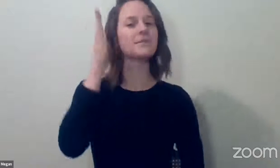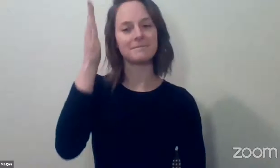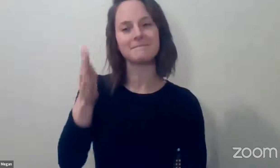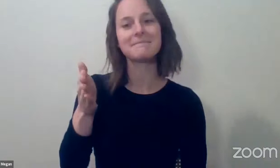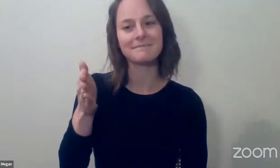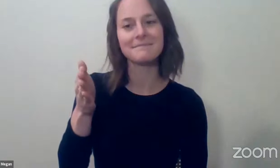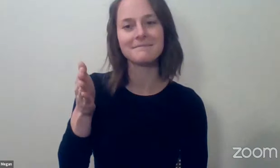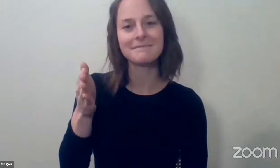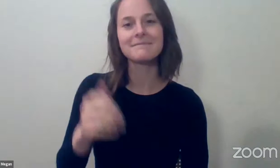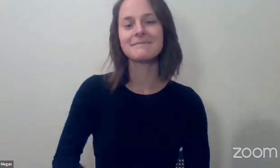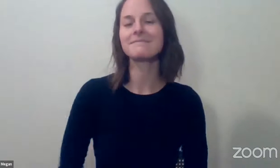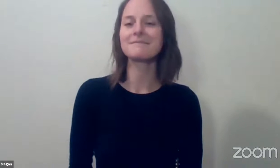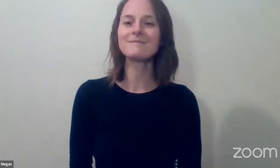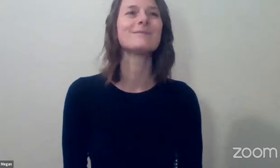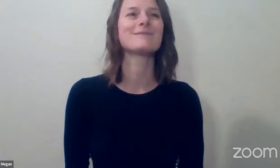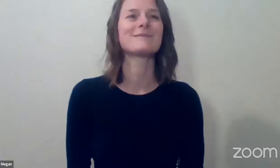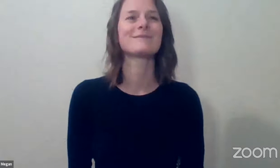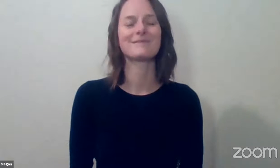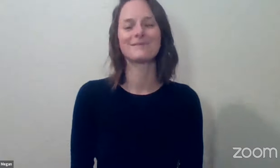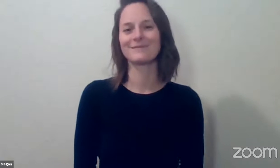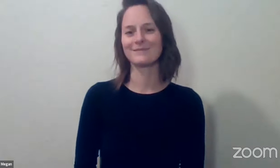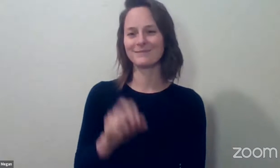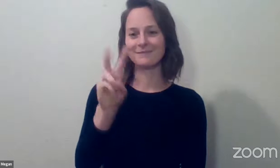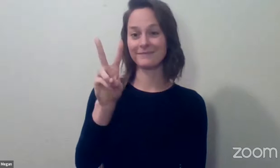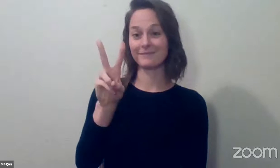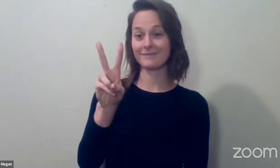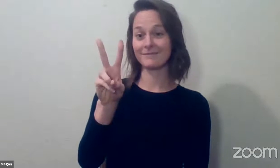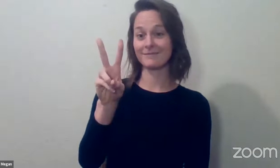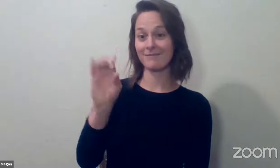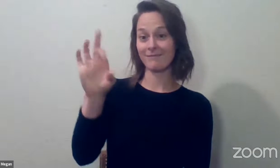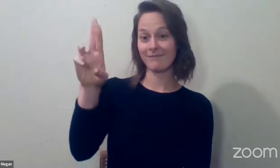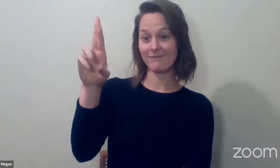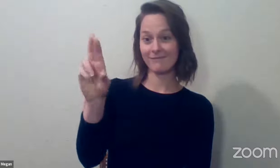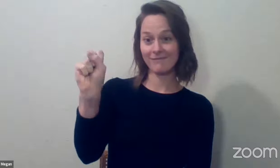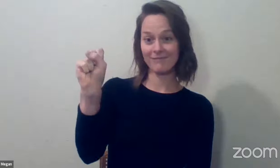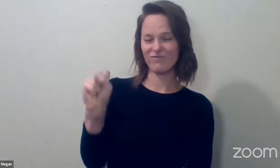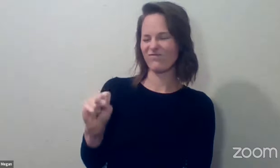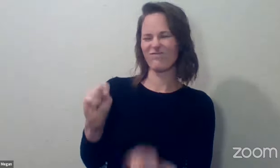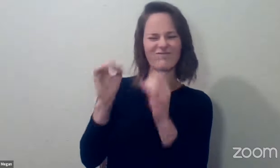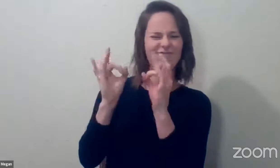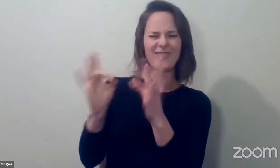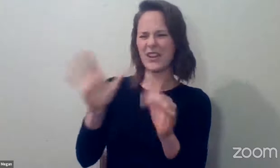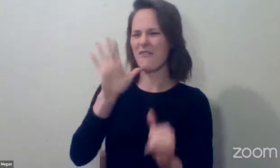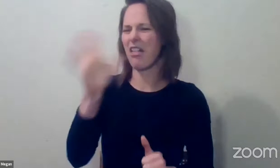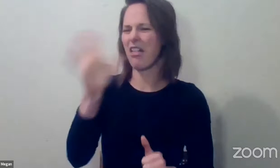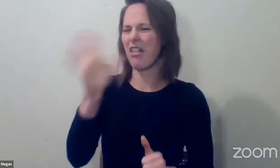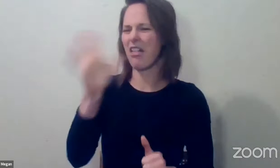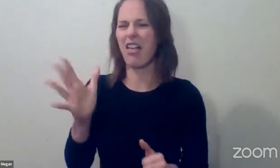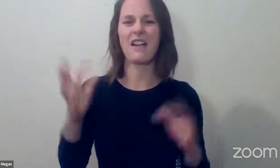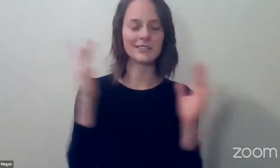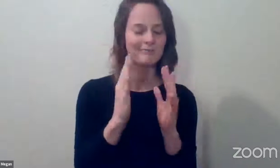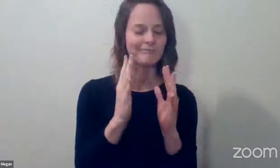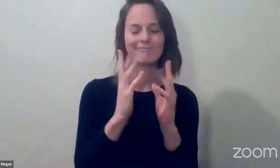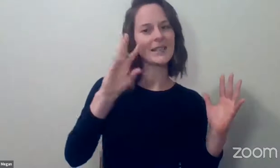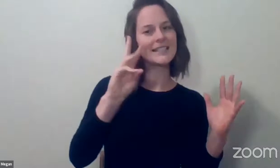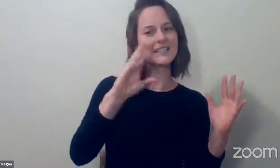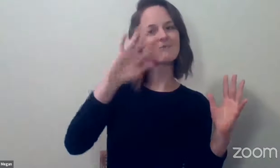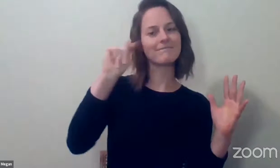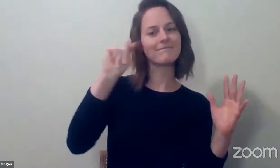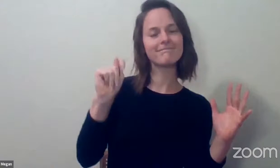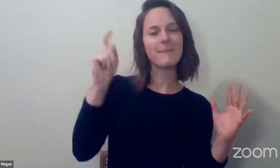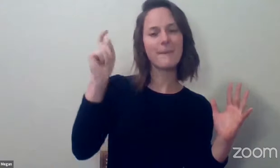next one, although we're social distancing, another one that brings us to a little bit more of the serious side. This is by Anna, the